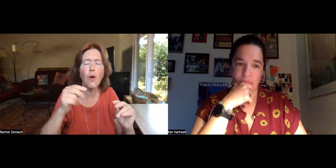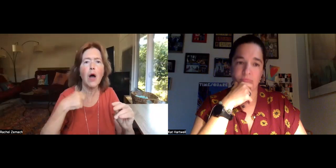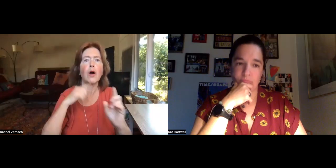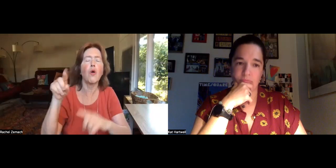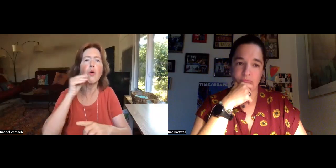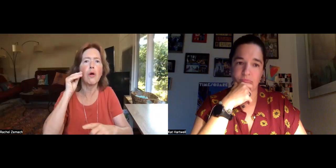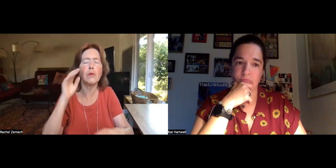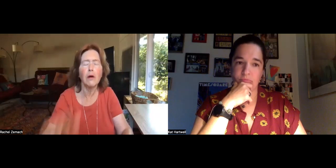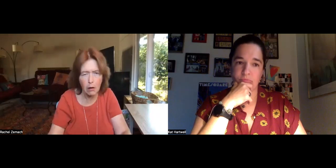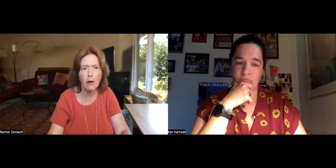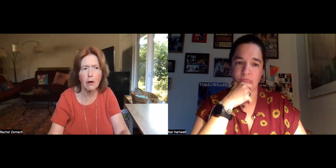I would go home